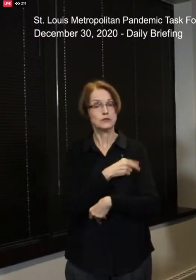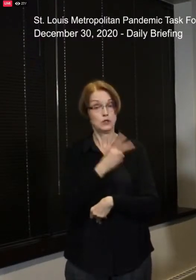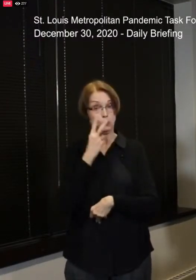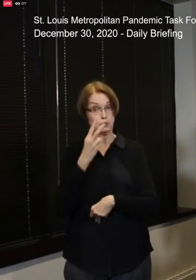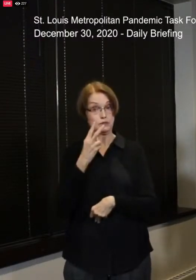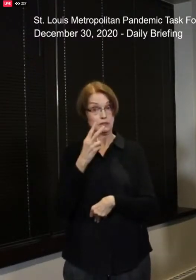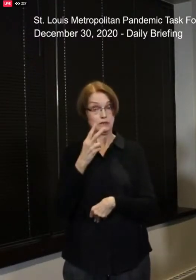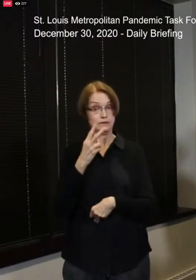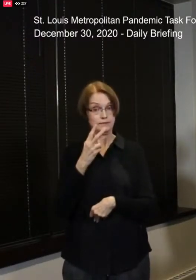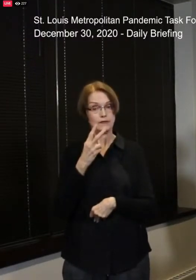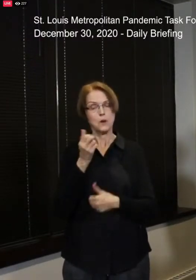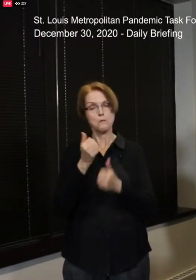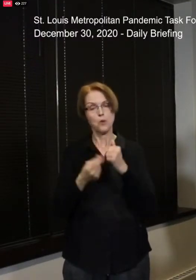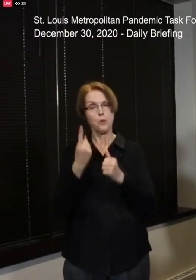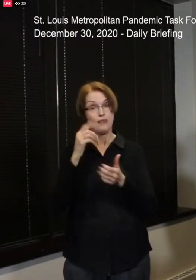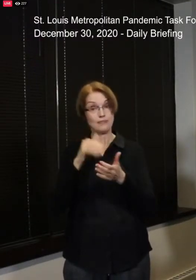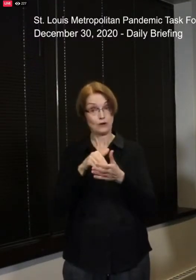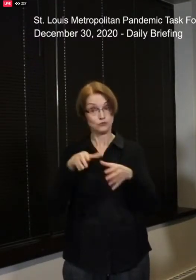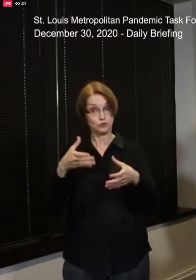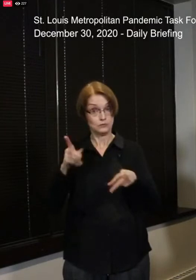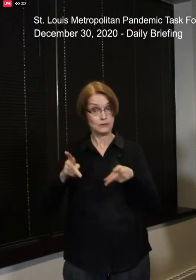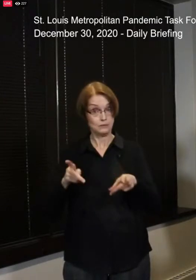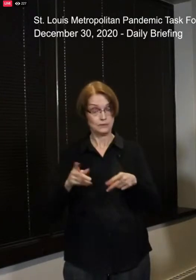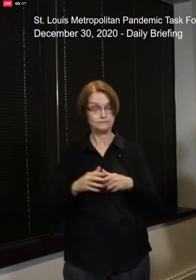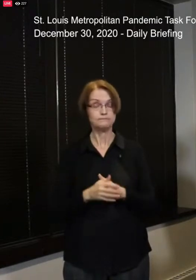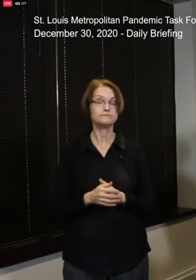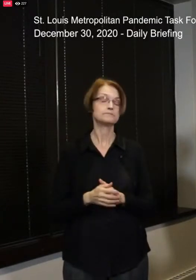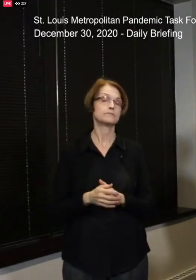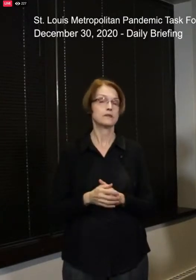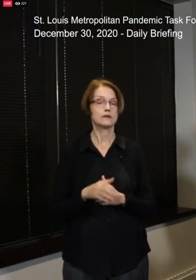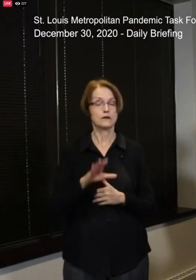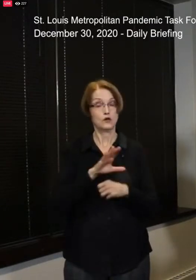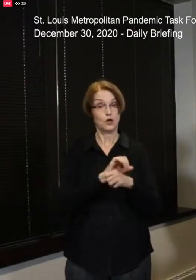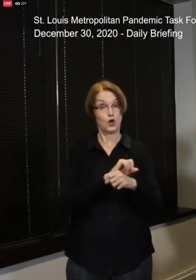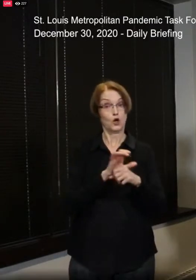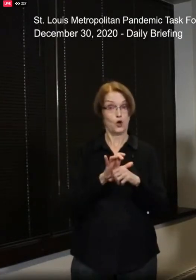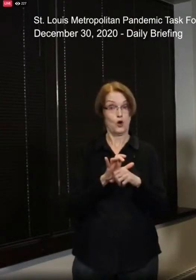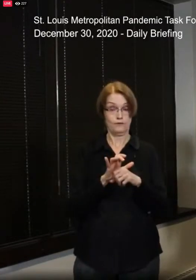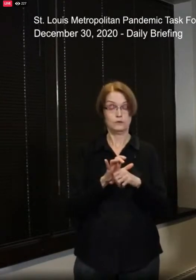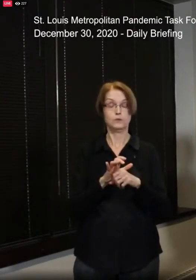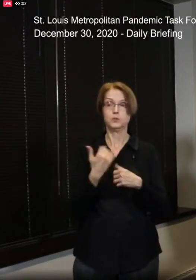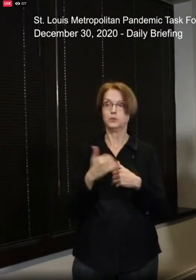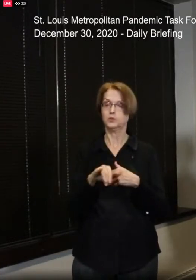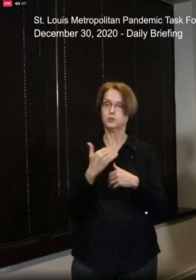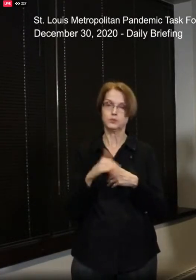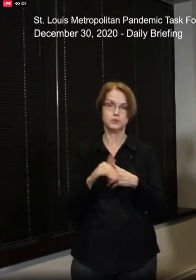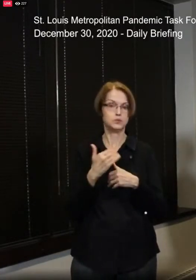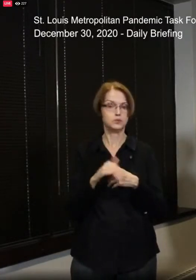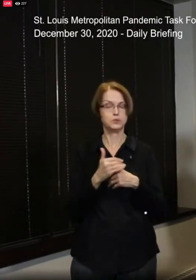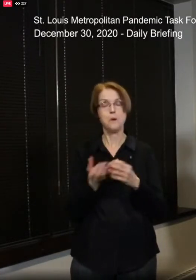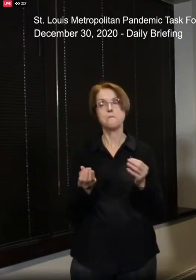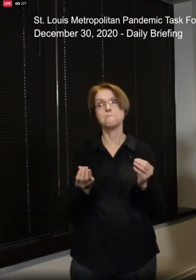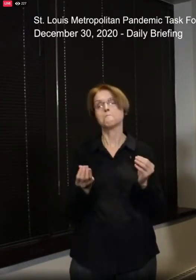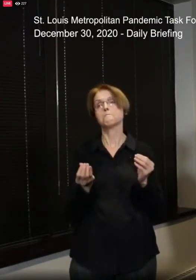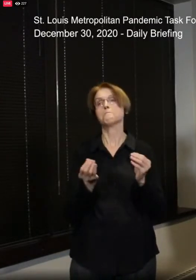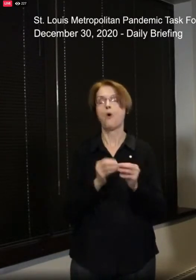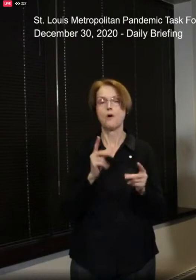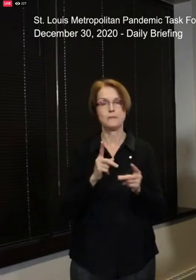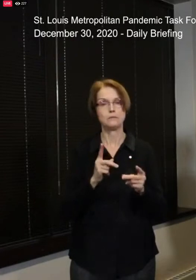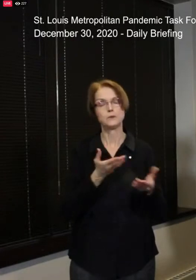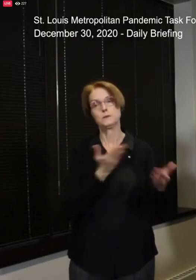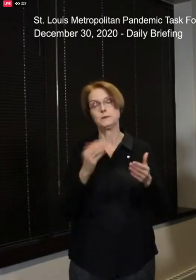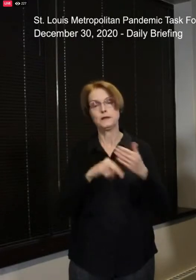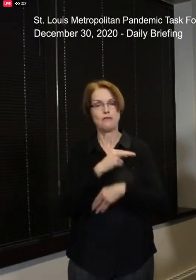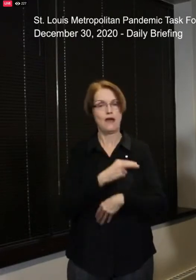it per 1,000 people, COVID is far and away has hospitalized many more